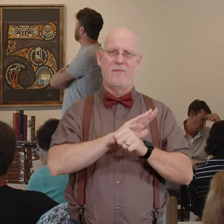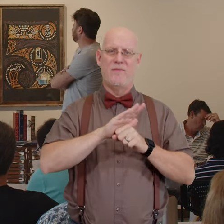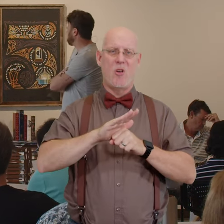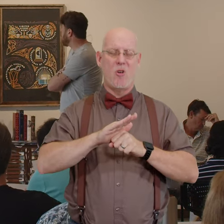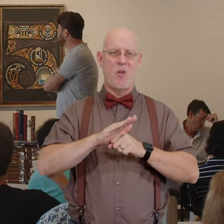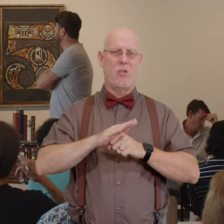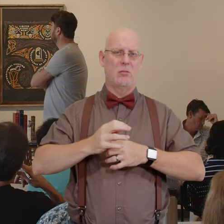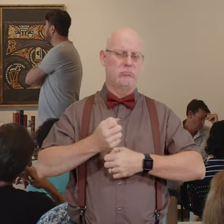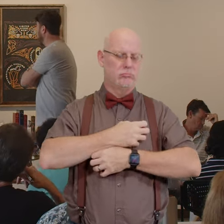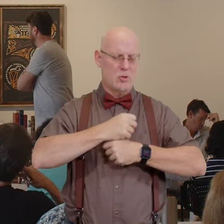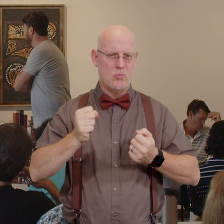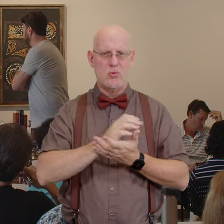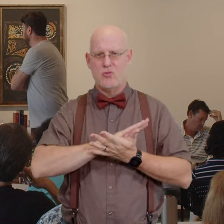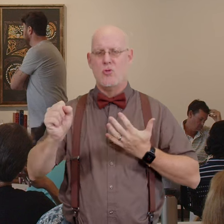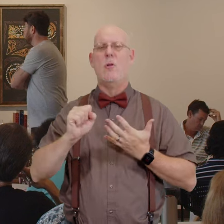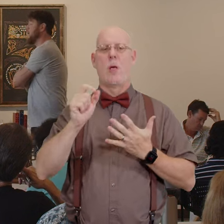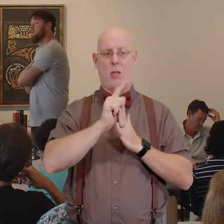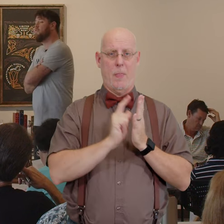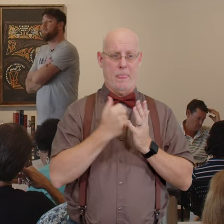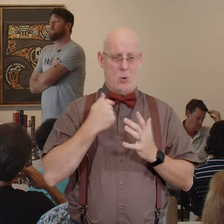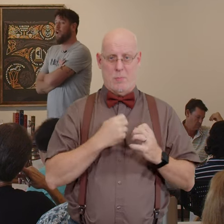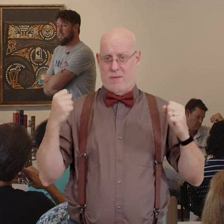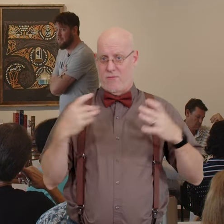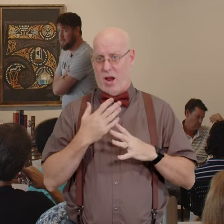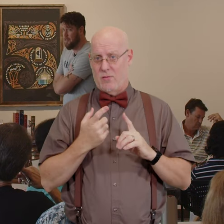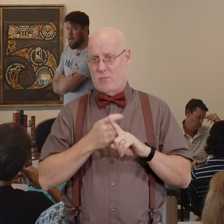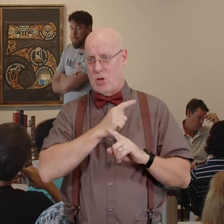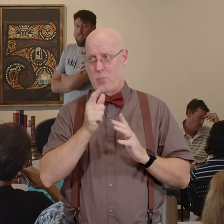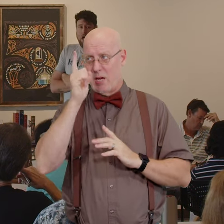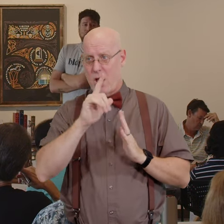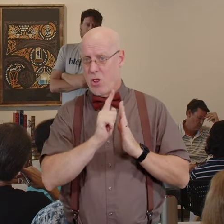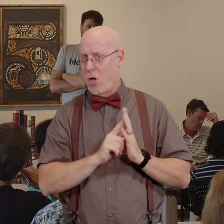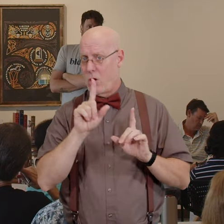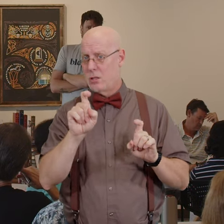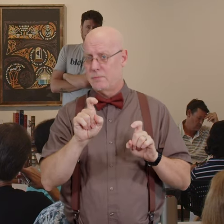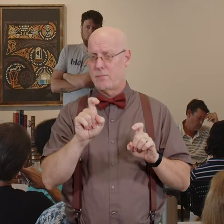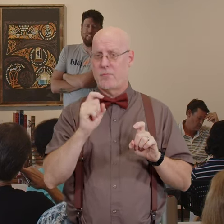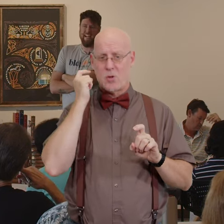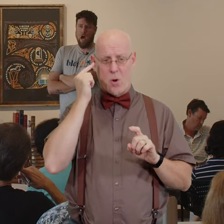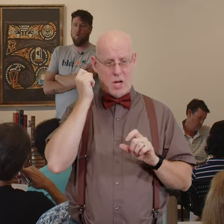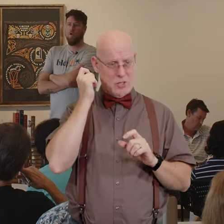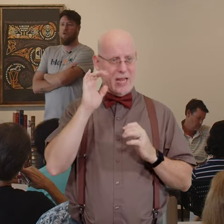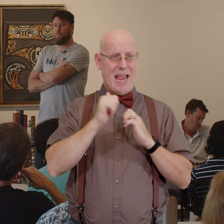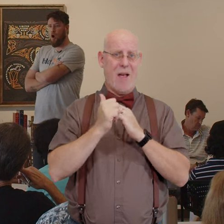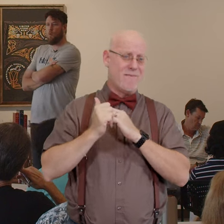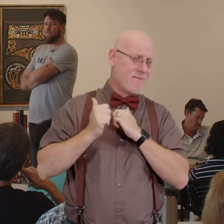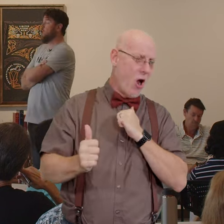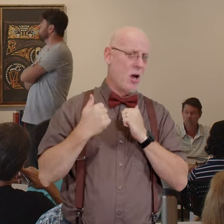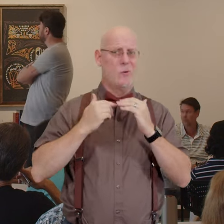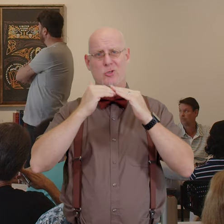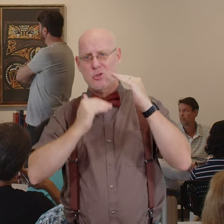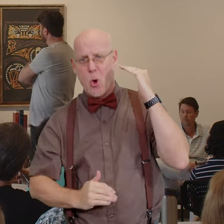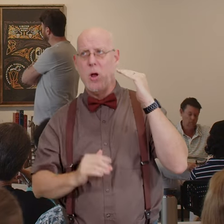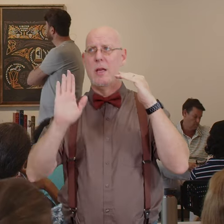been thoroughly frightened by the law. So have we ever been frightened by God's law, realizing how far